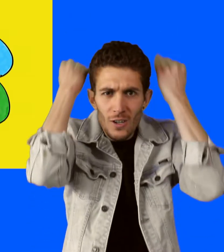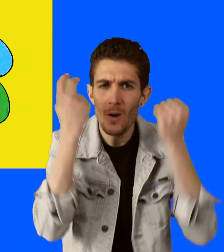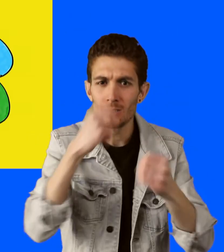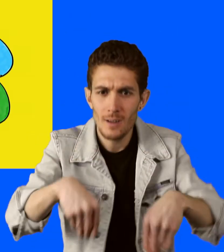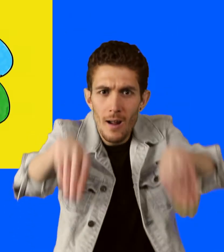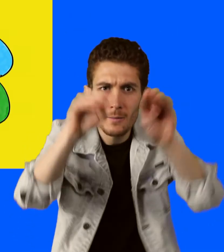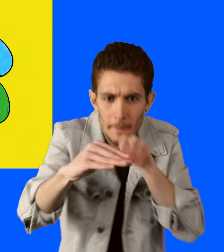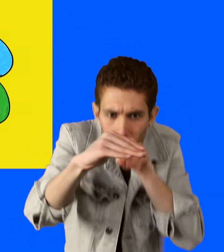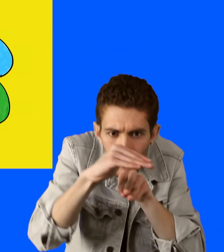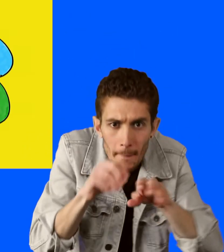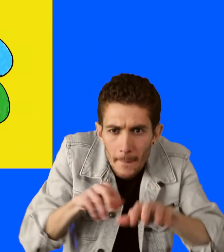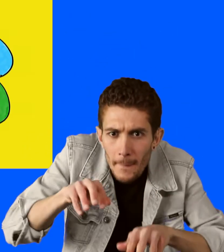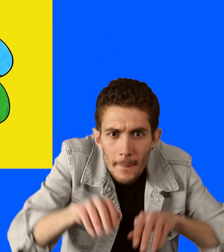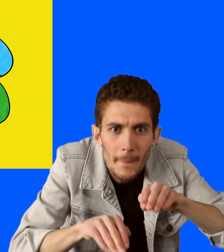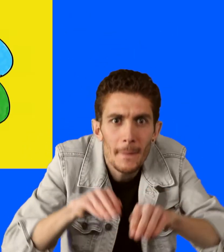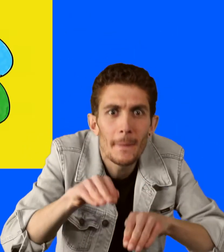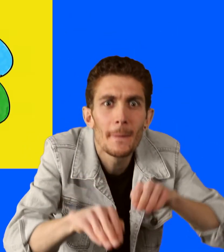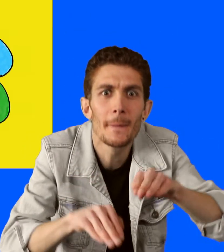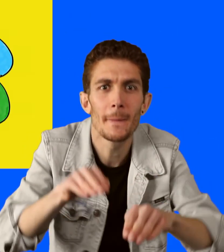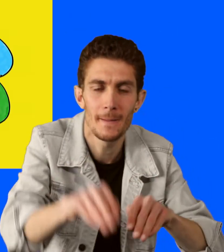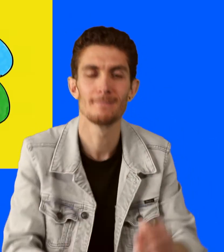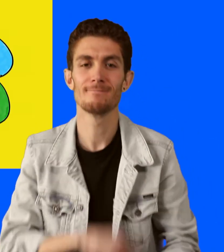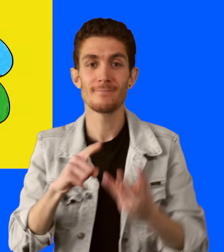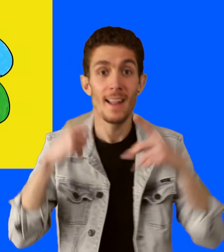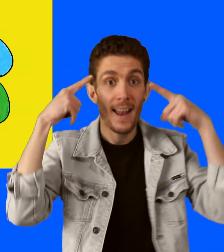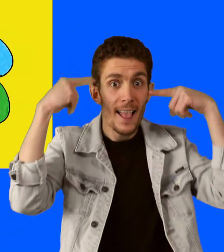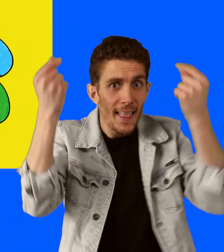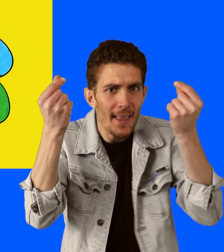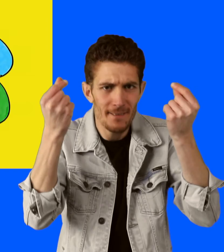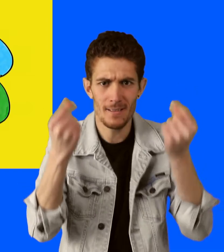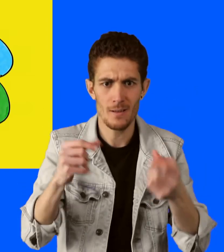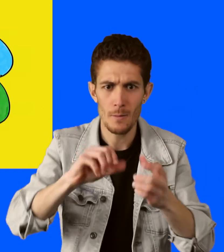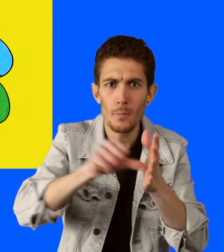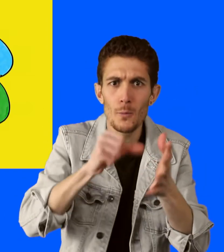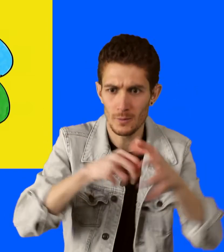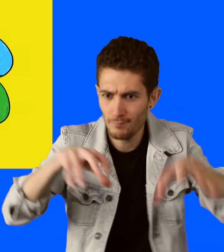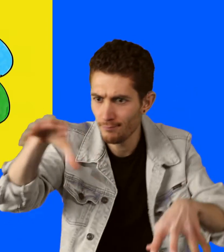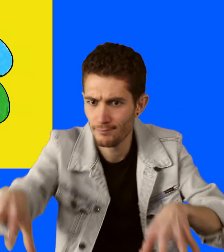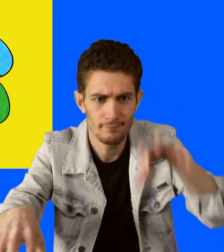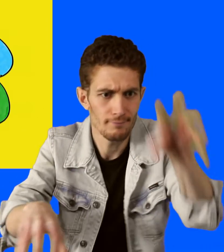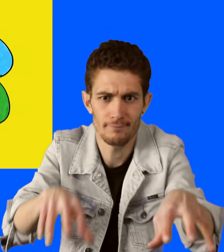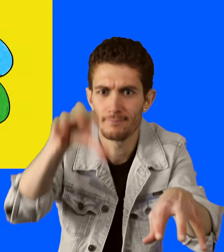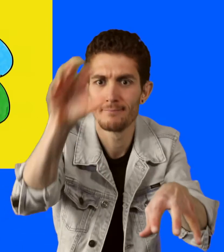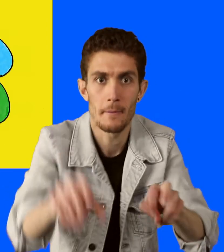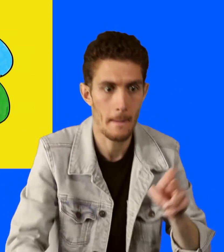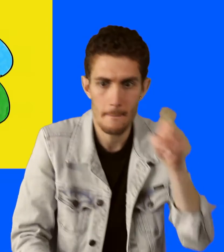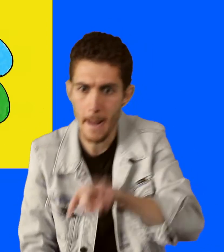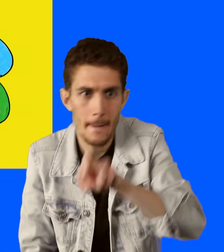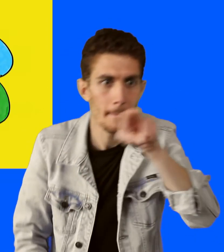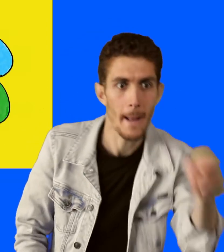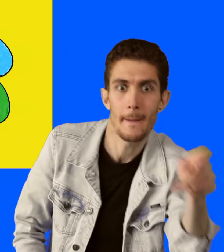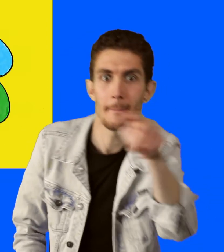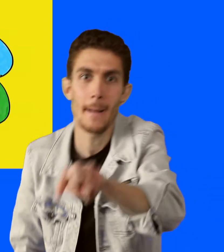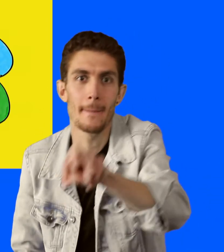plank so they could balance along it hatty moved the carpet so you had to crawl under it and ella even used a